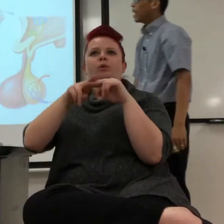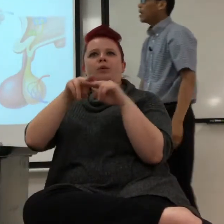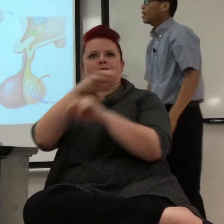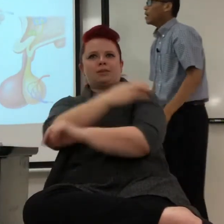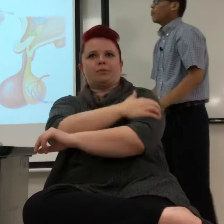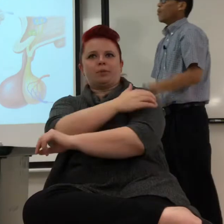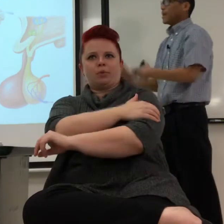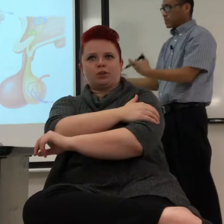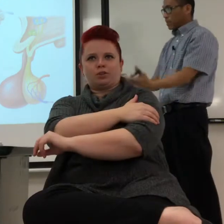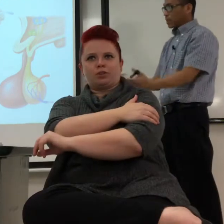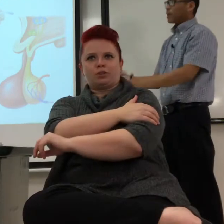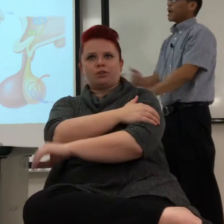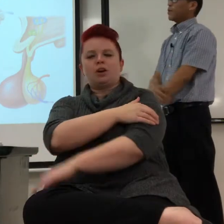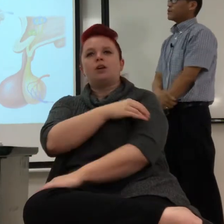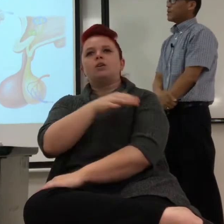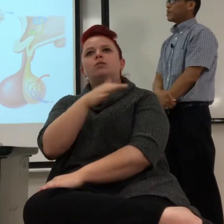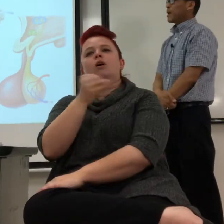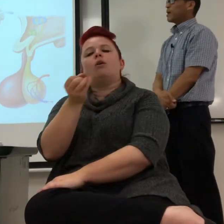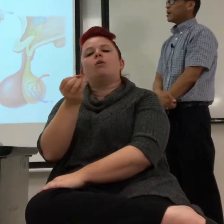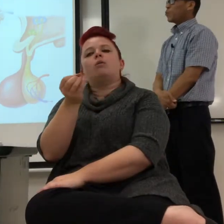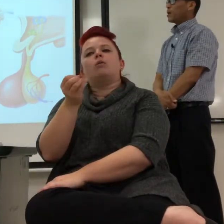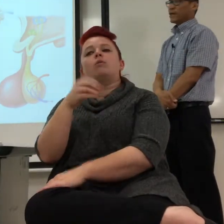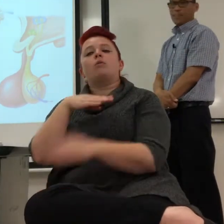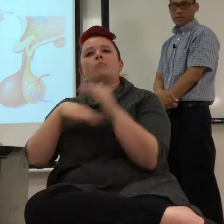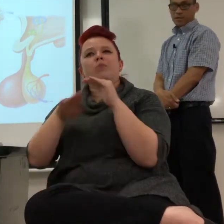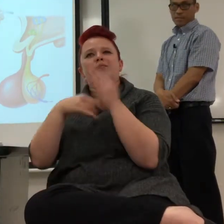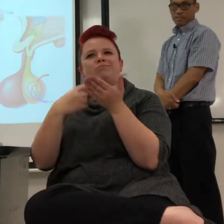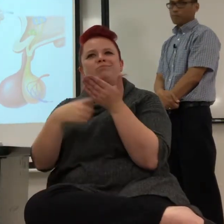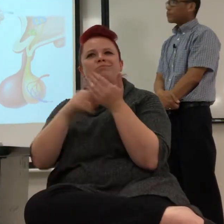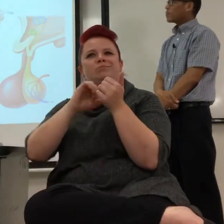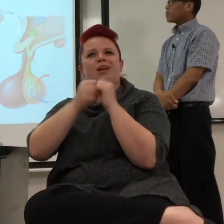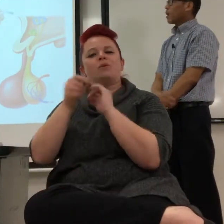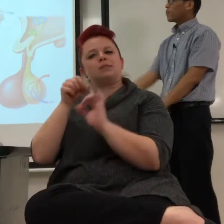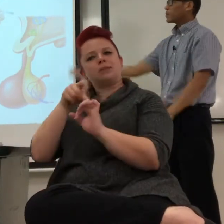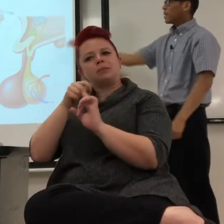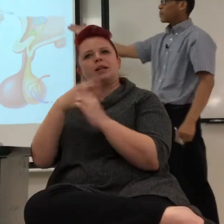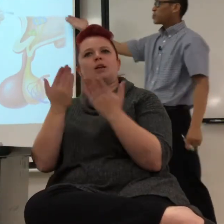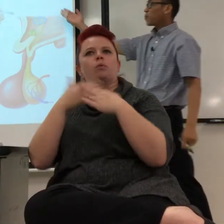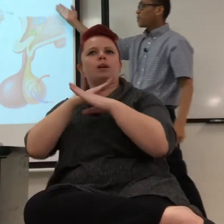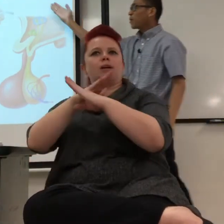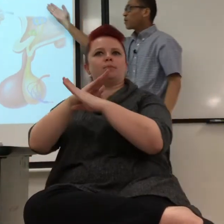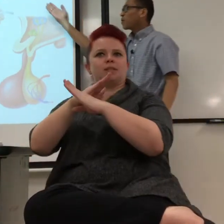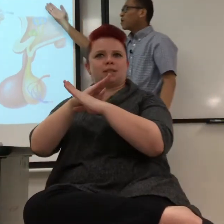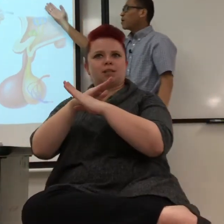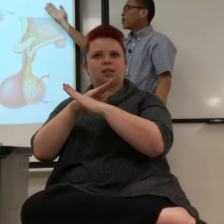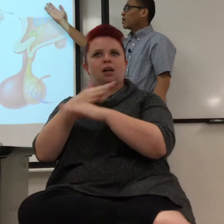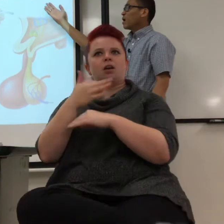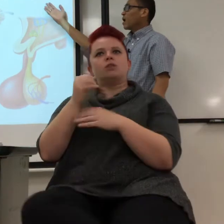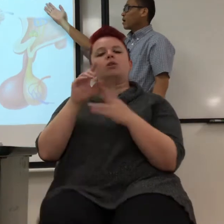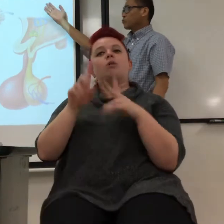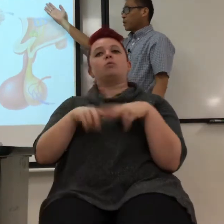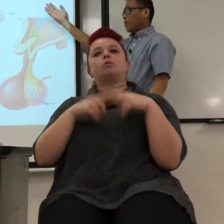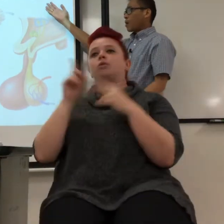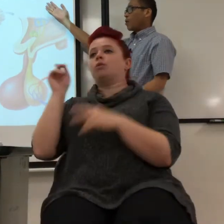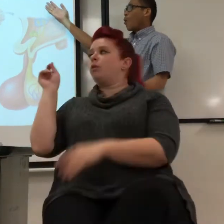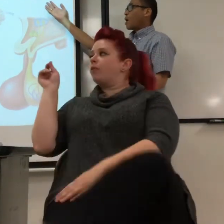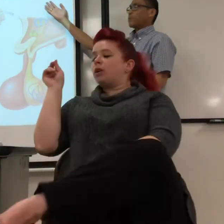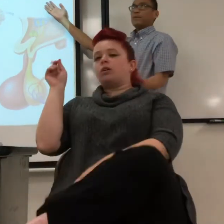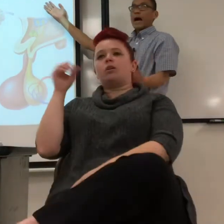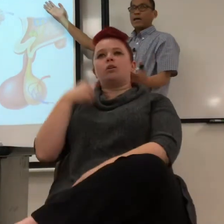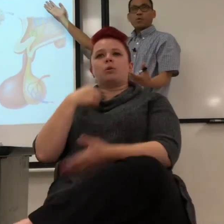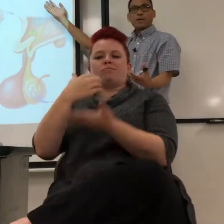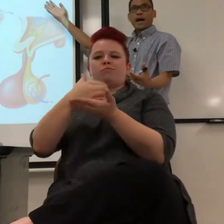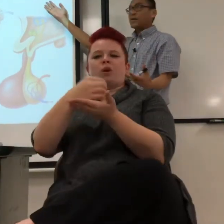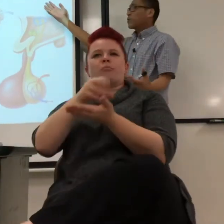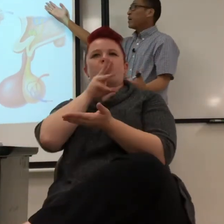about, basically how it stimulated and what inhibits it. For example, start over here. Drink a bottle of